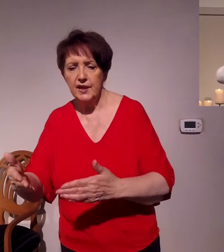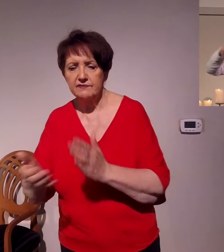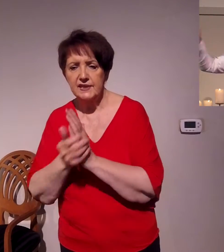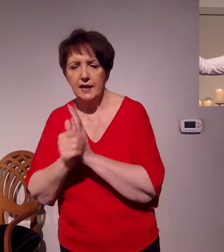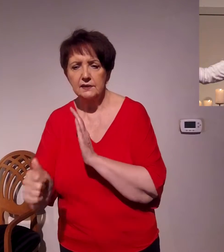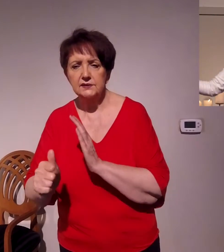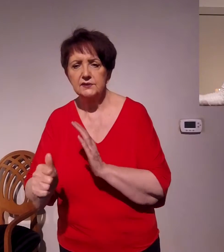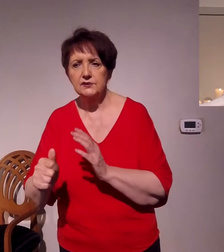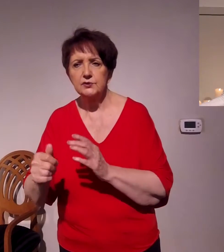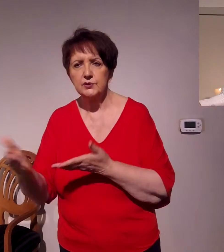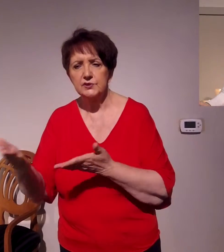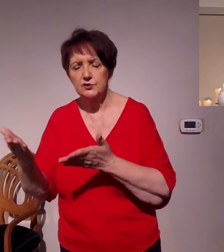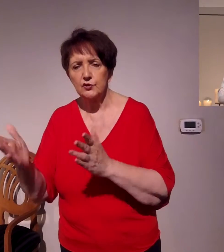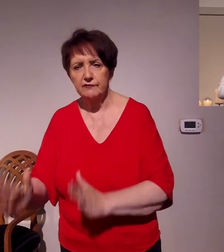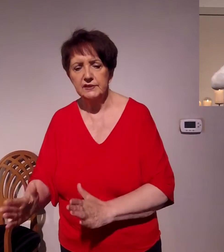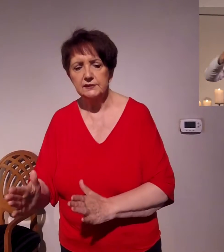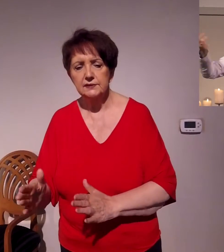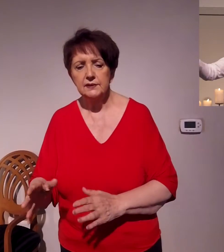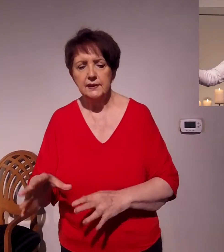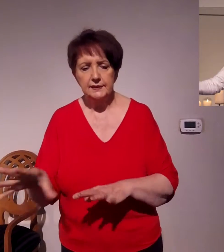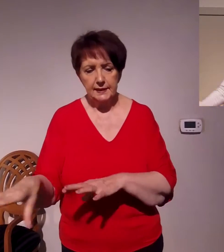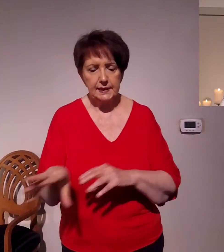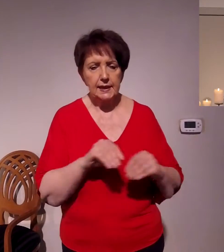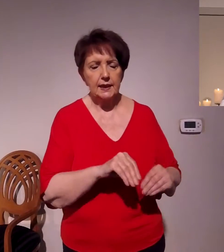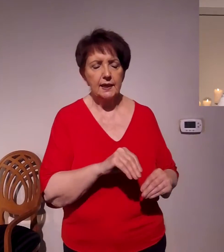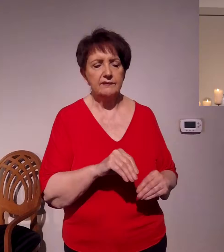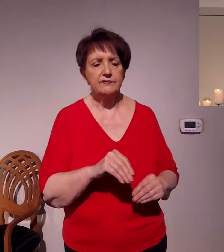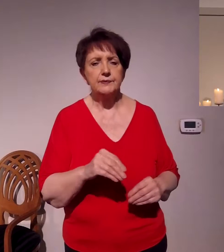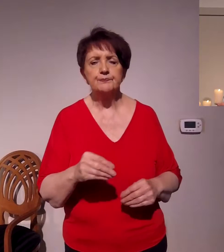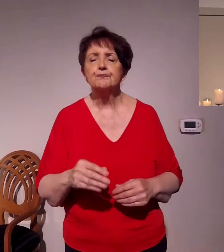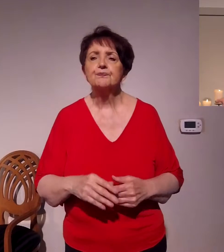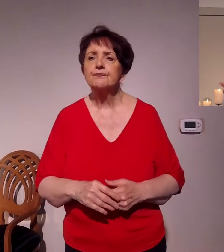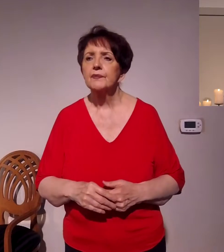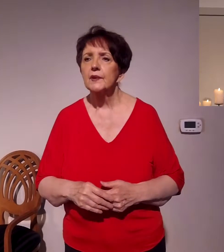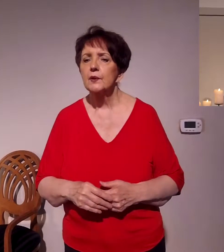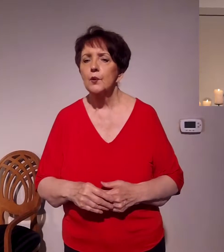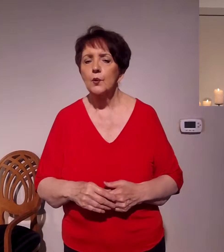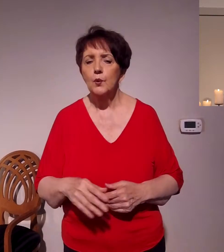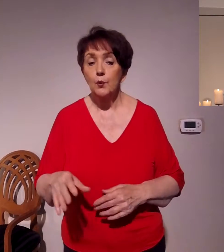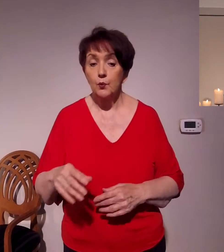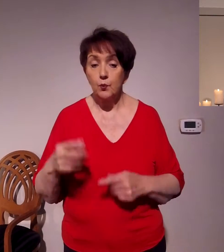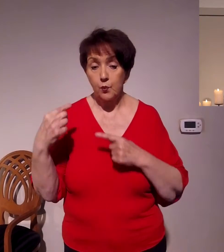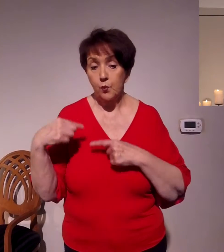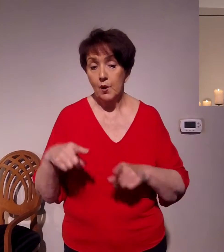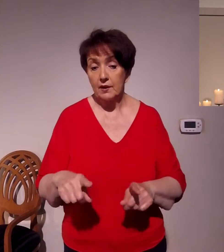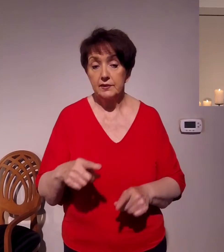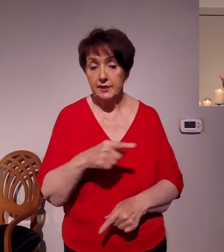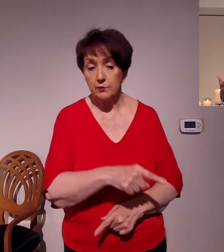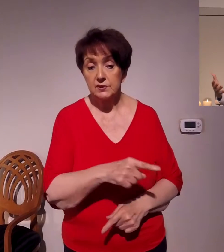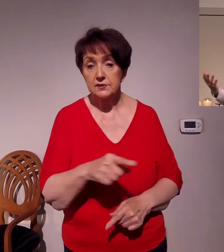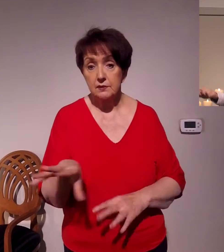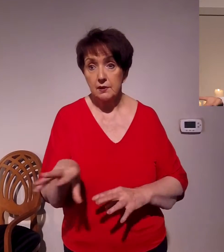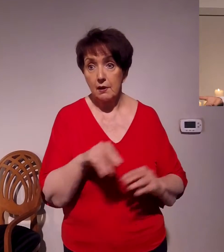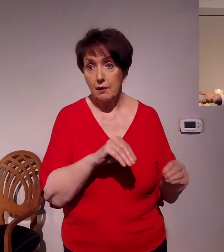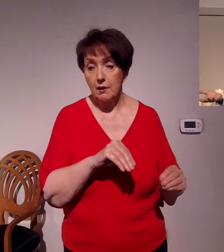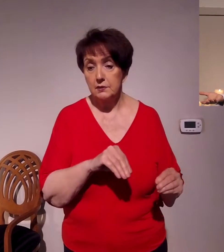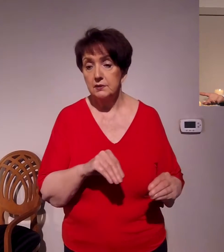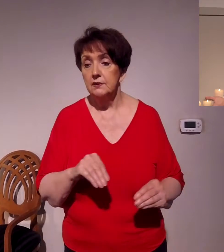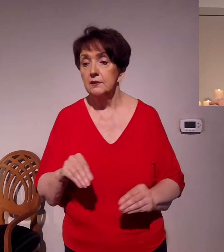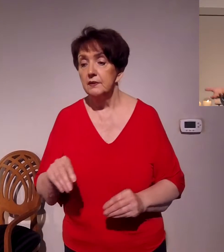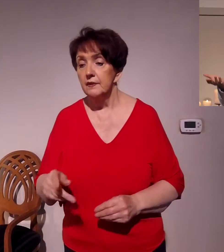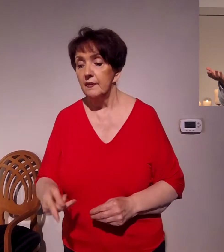after which the man departed. And he left for a while. And while he was gone, some of them multiplied their